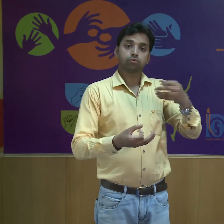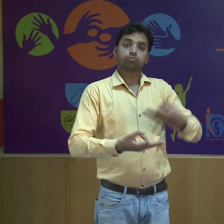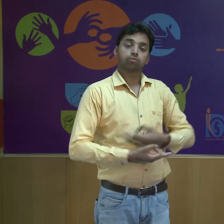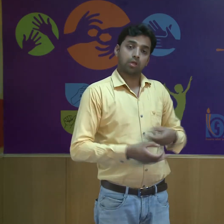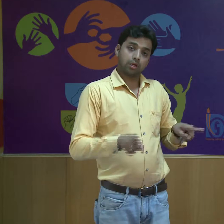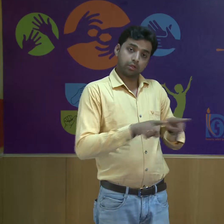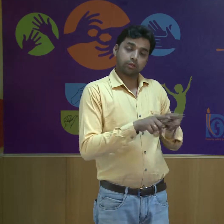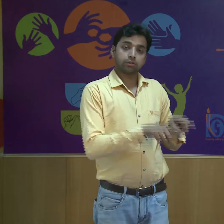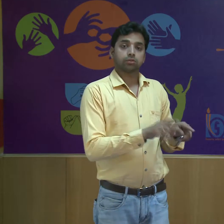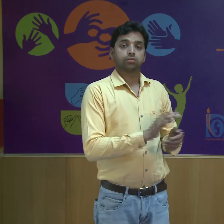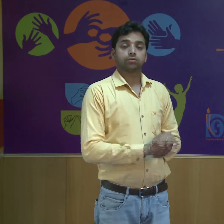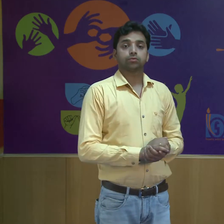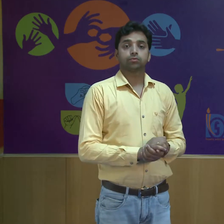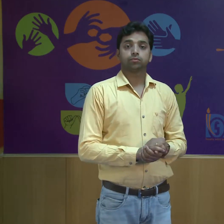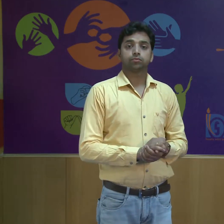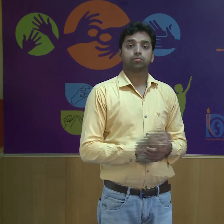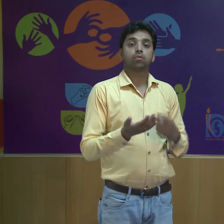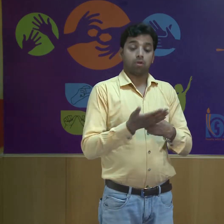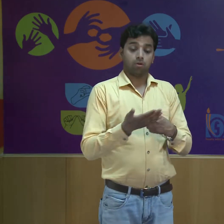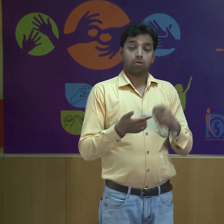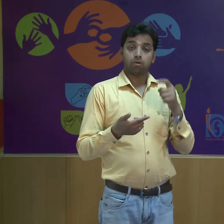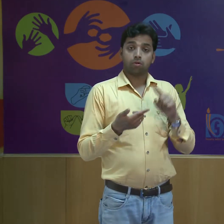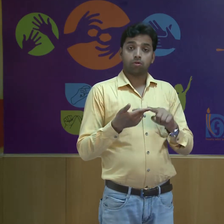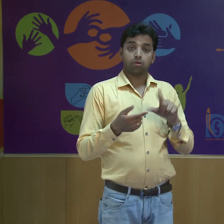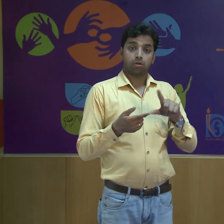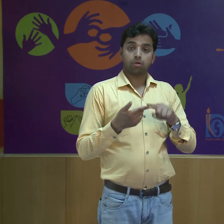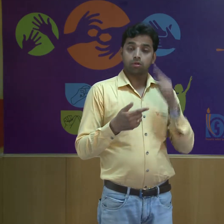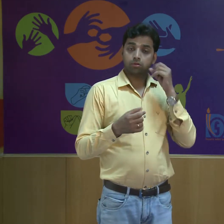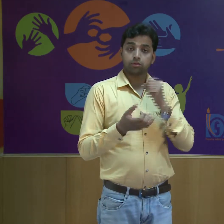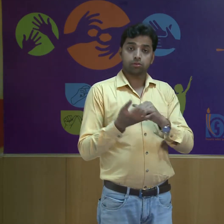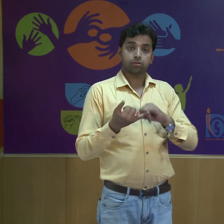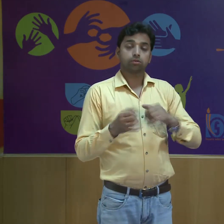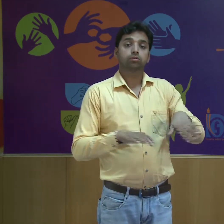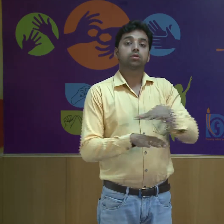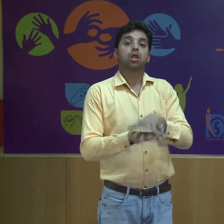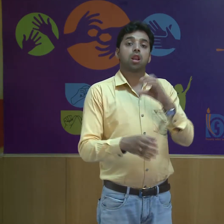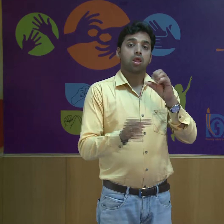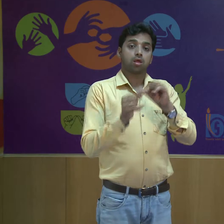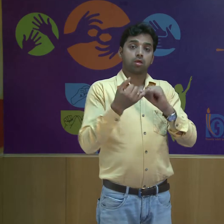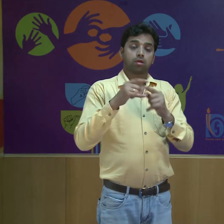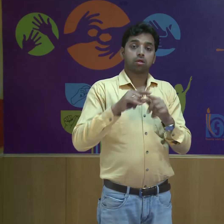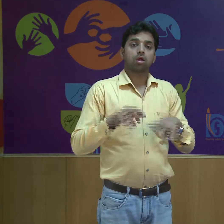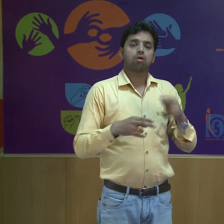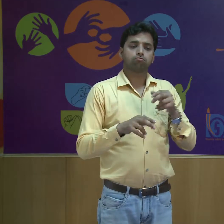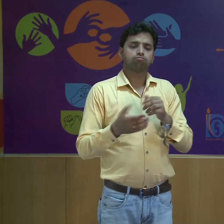Both these religions opposed the caste system and became very popular among